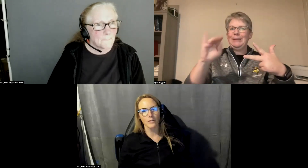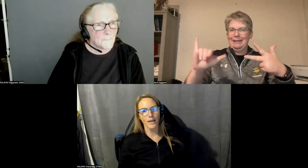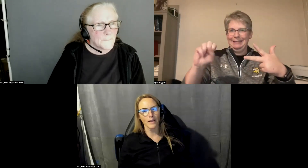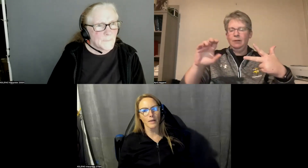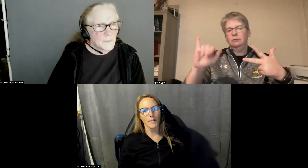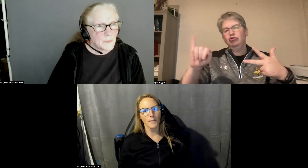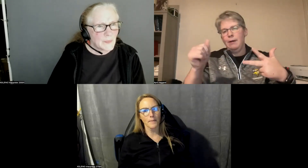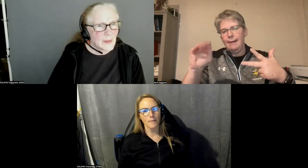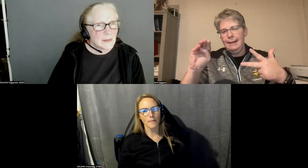Maxwell,